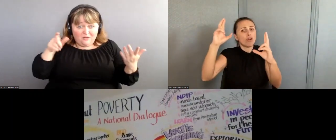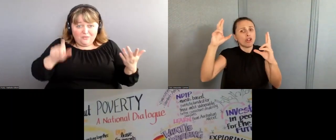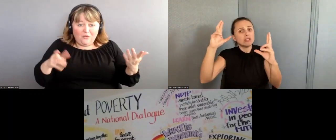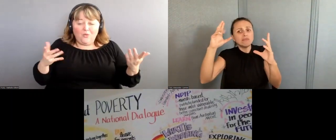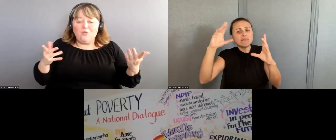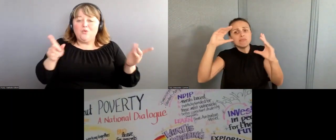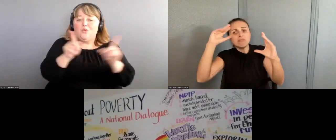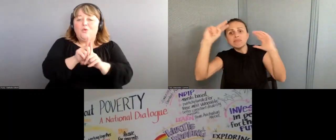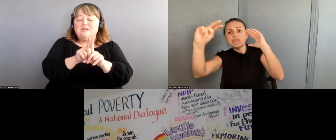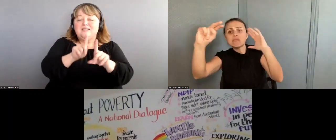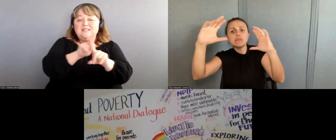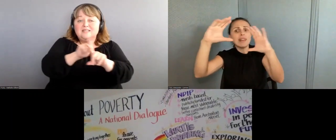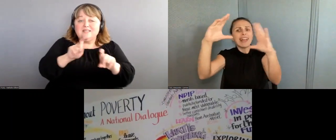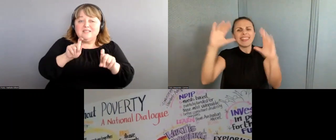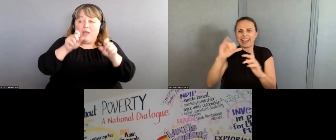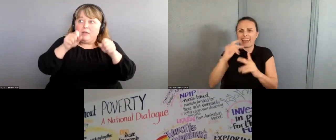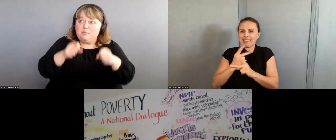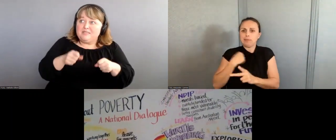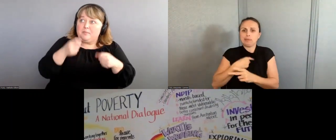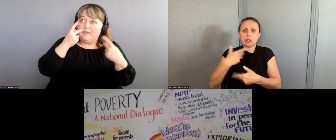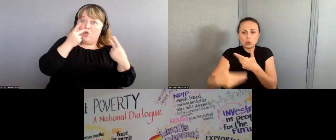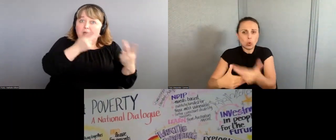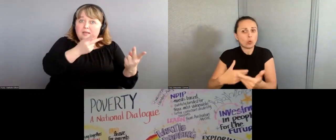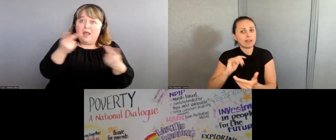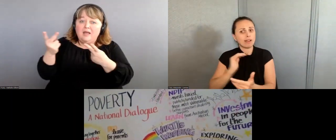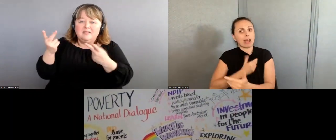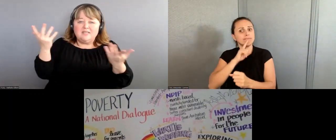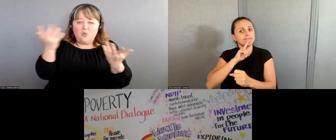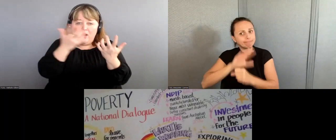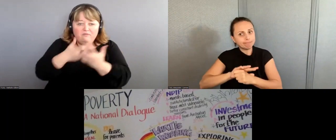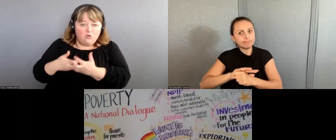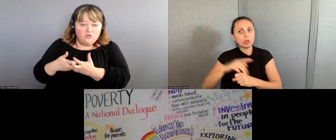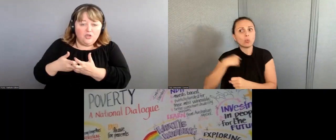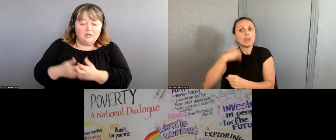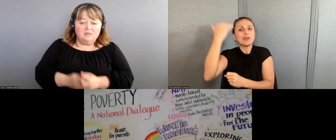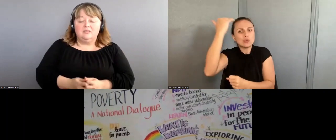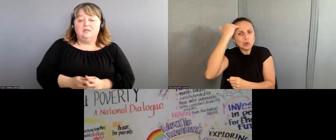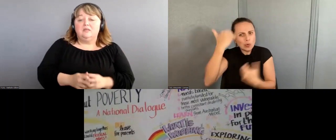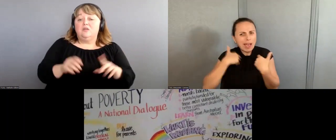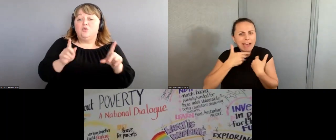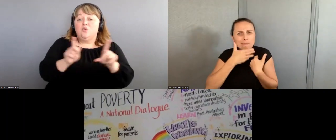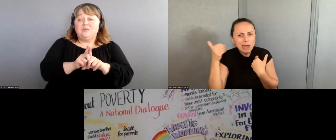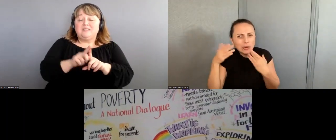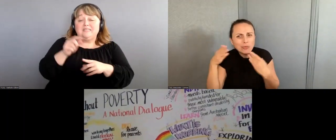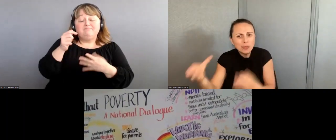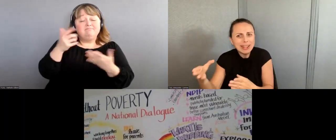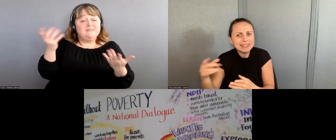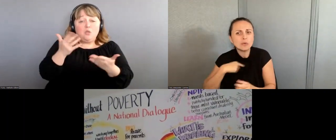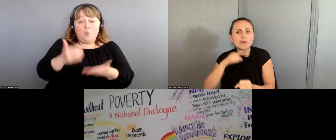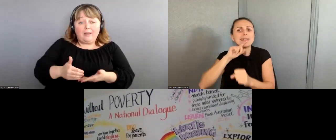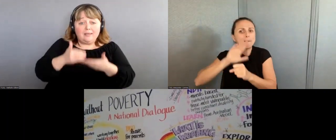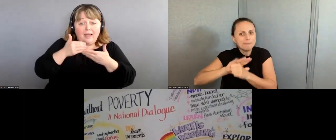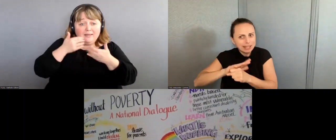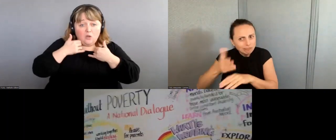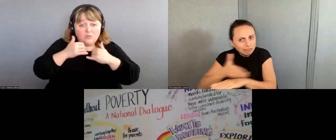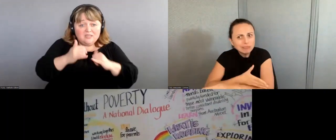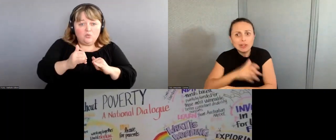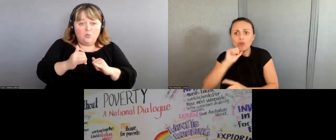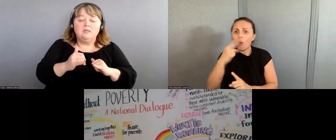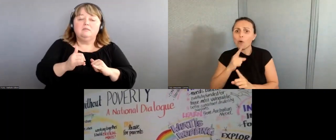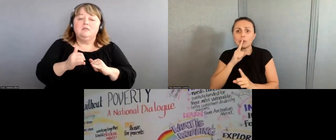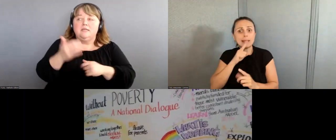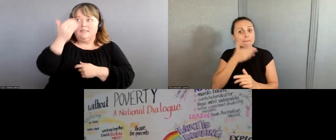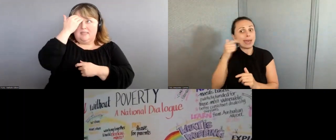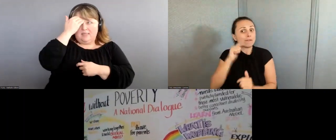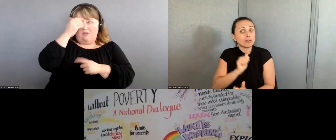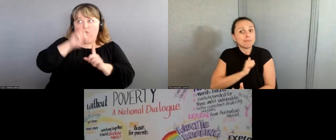that's the other thing that keeps us going, is a commitment to, we know there's better, and we're committed to better. And we're not just committed to better for ourselves,